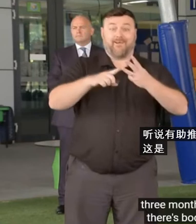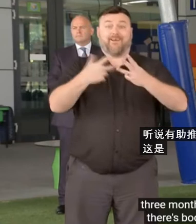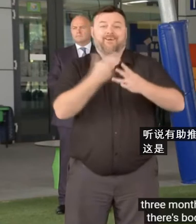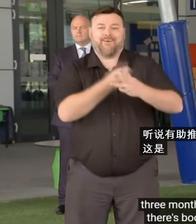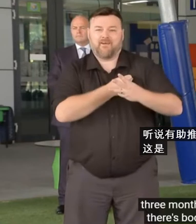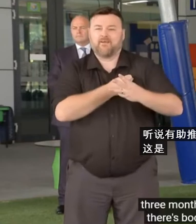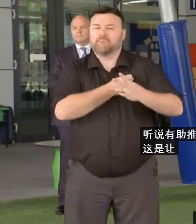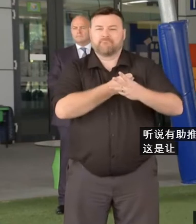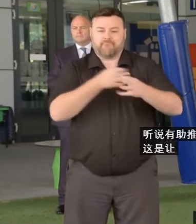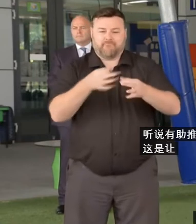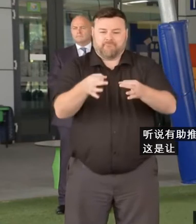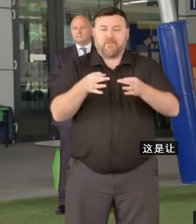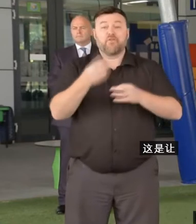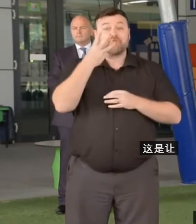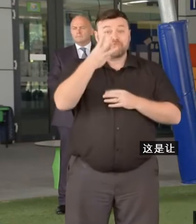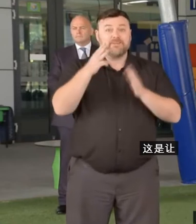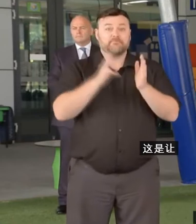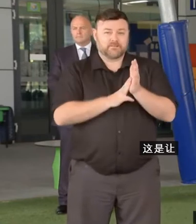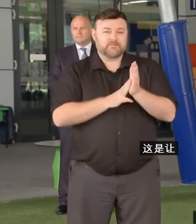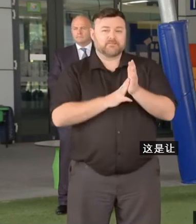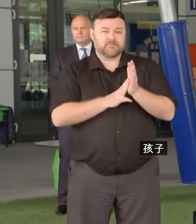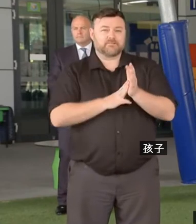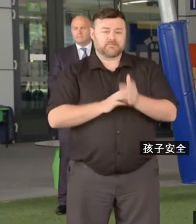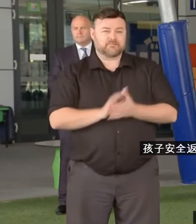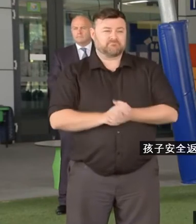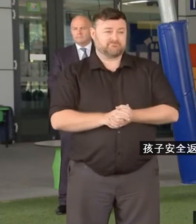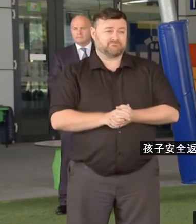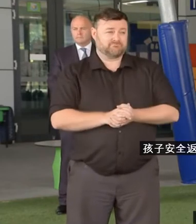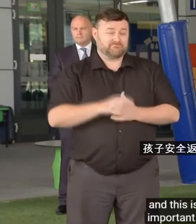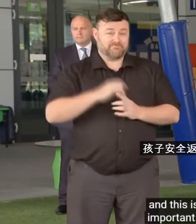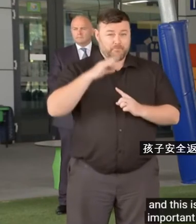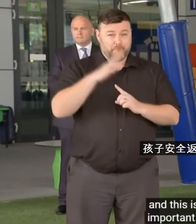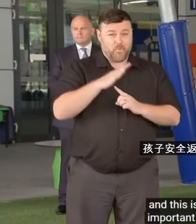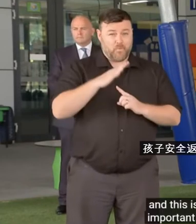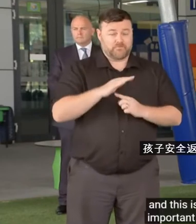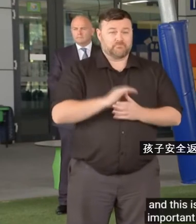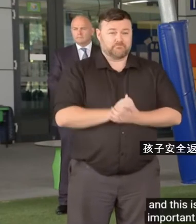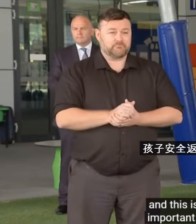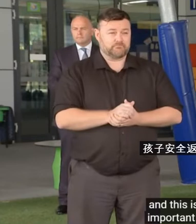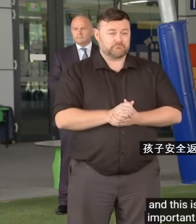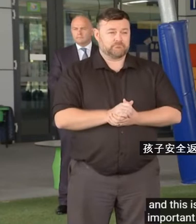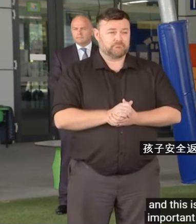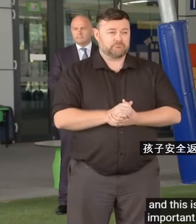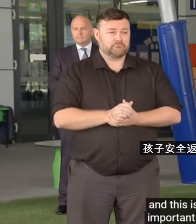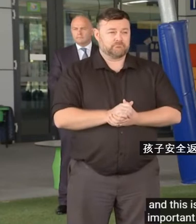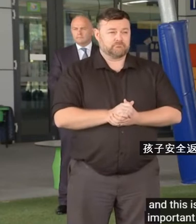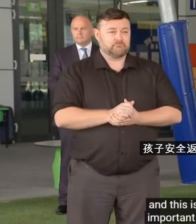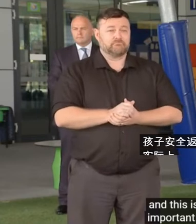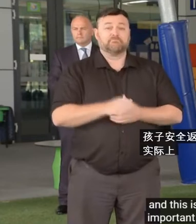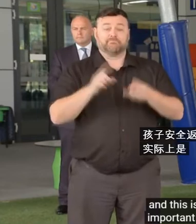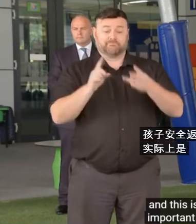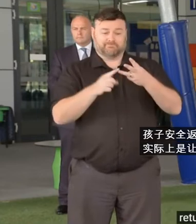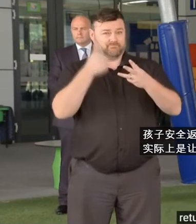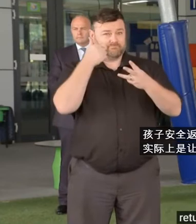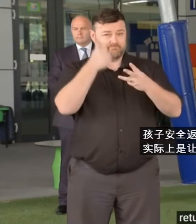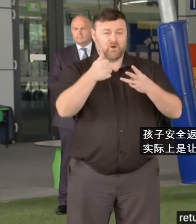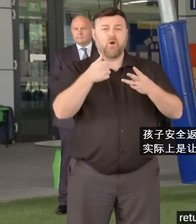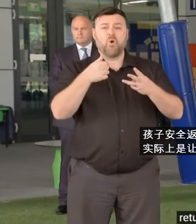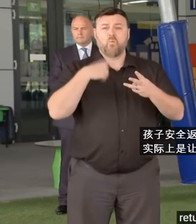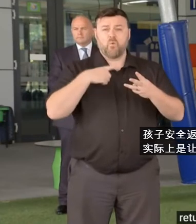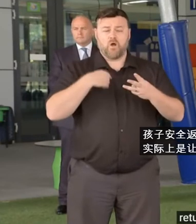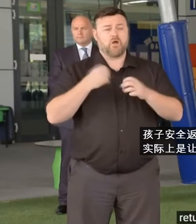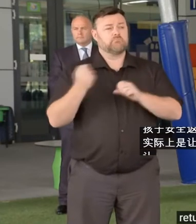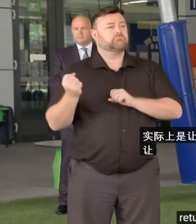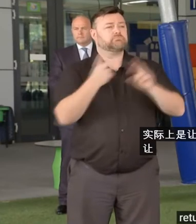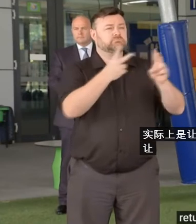and this is a really important part of having kids return to school safely, is actually having